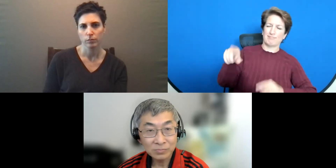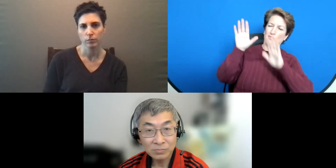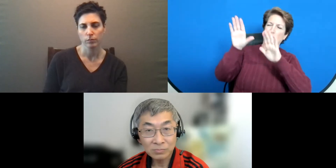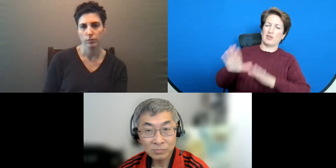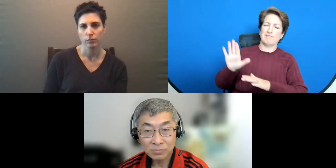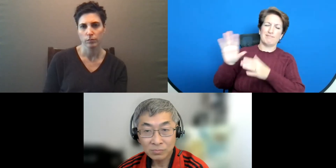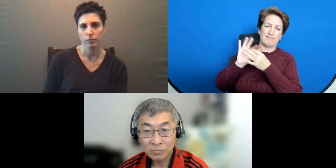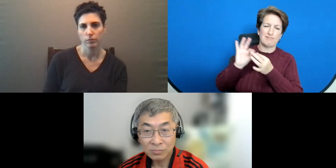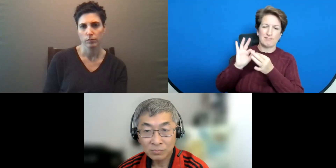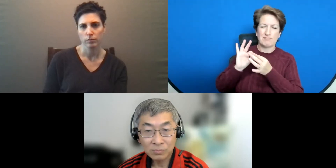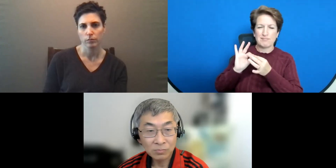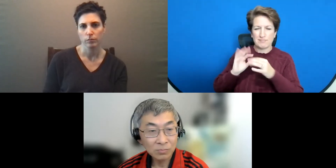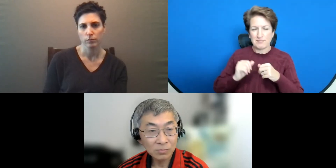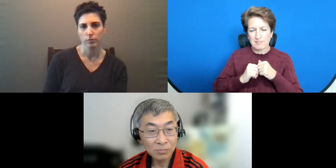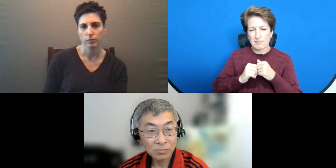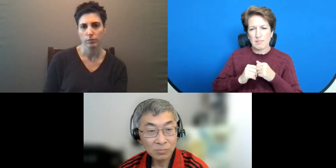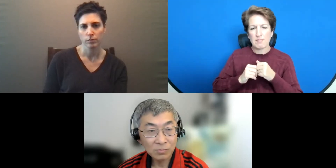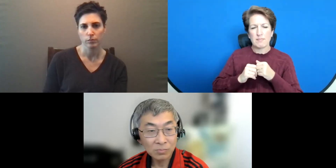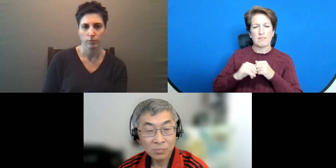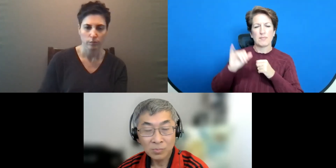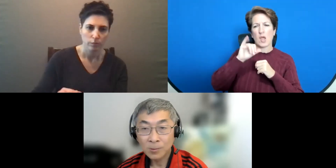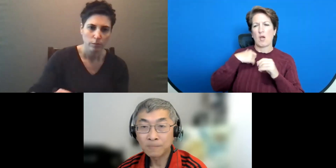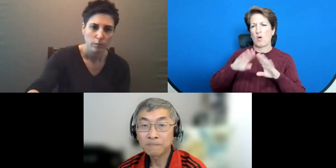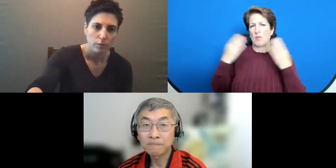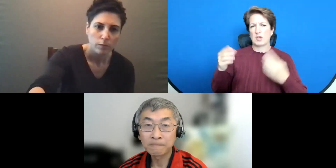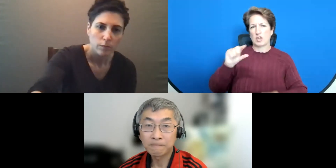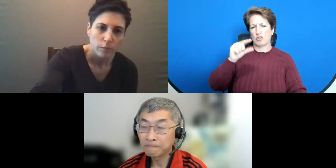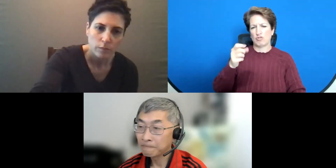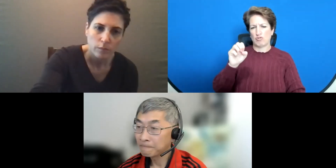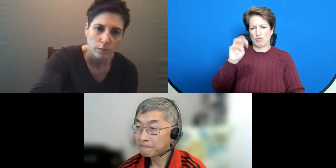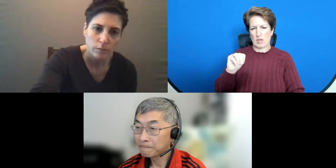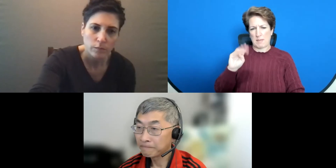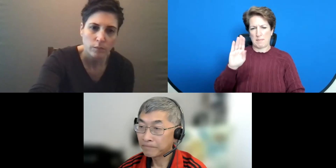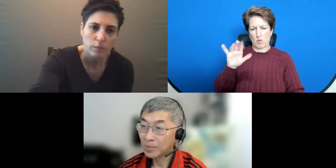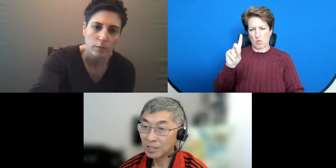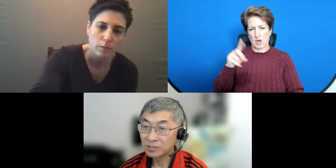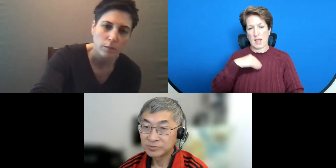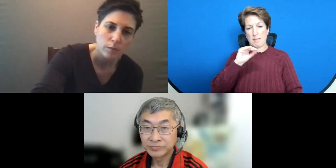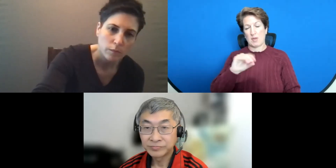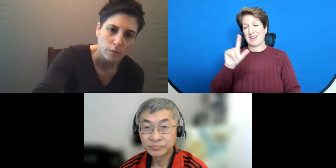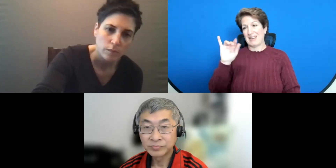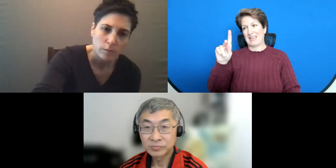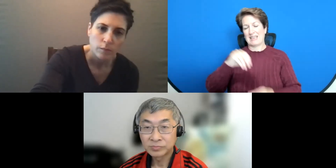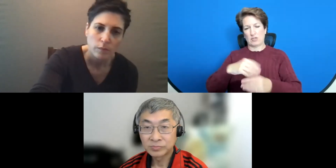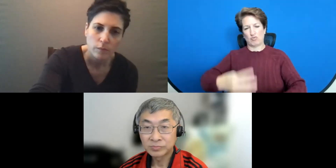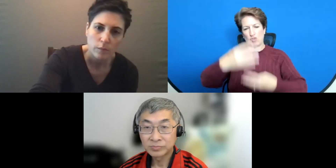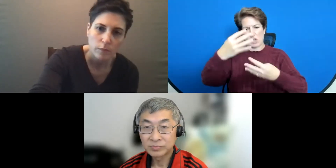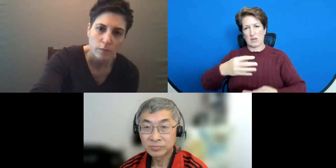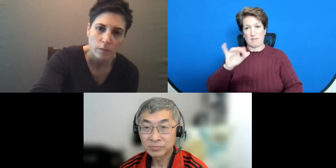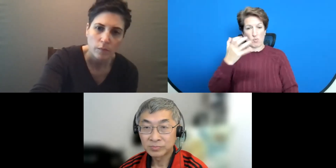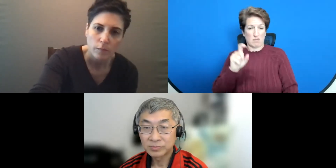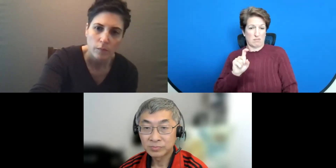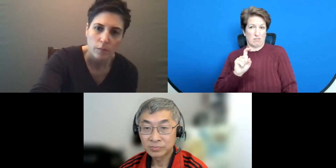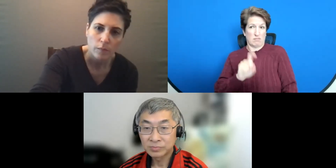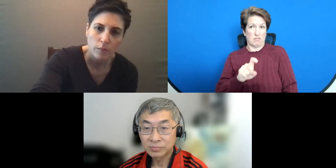also wanted to add that I've just created a Jamboard, and I put the link into the chat. So if anyone's interested in clicking on that, it